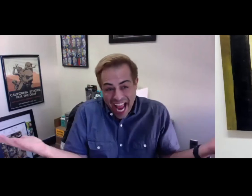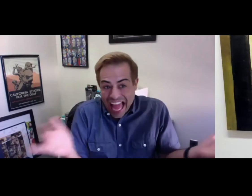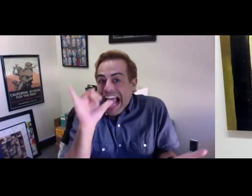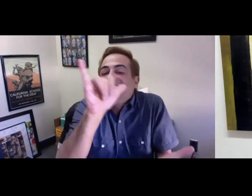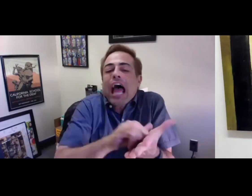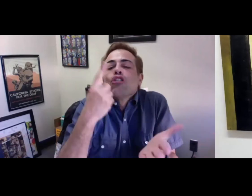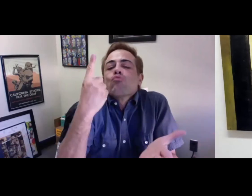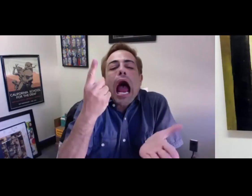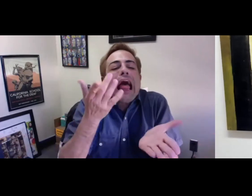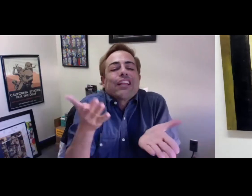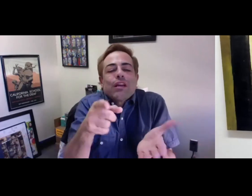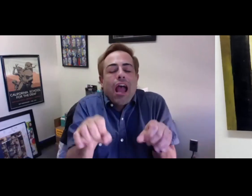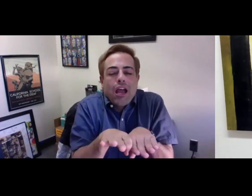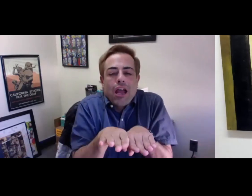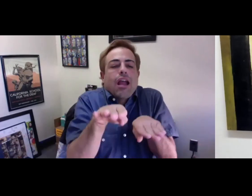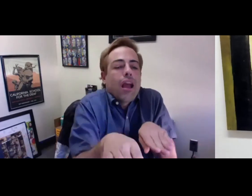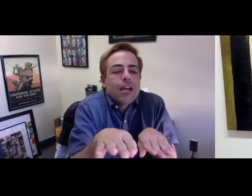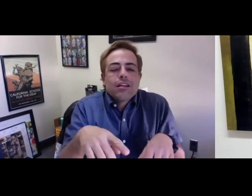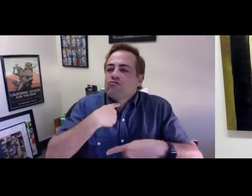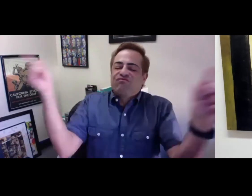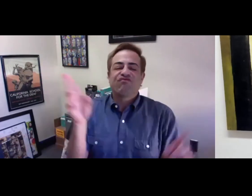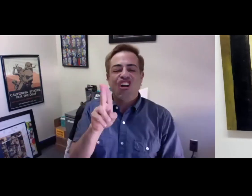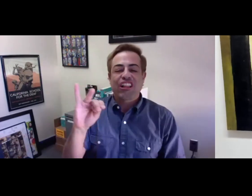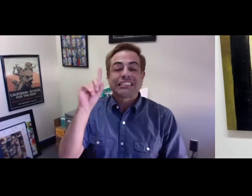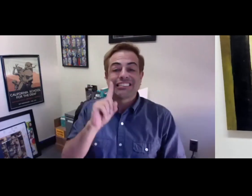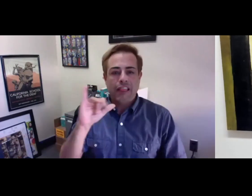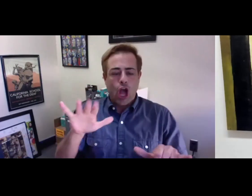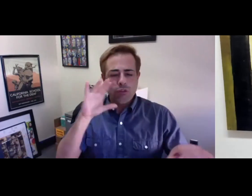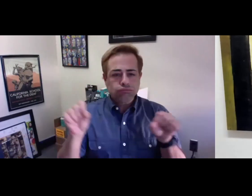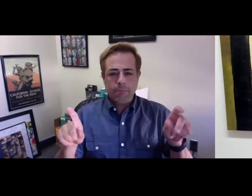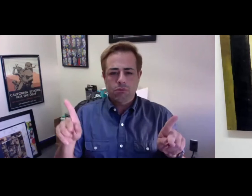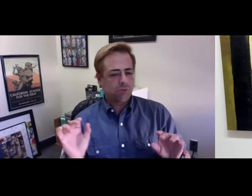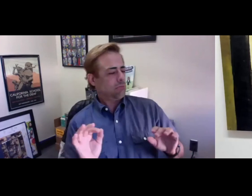unilateral deafness. That's one of the things, and